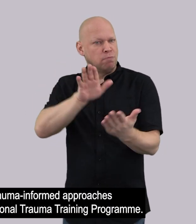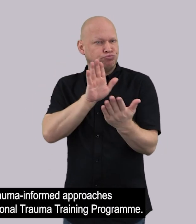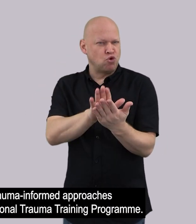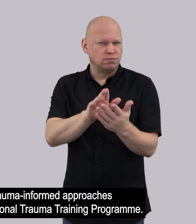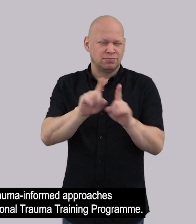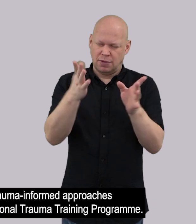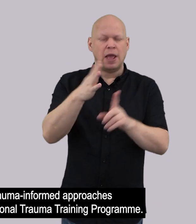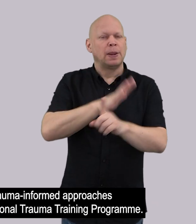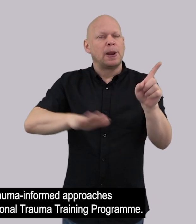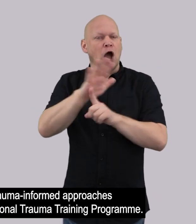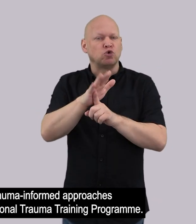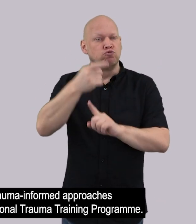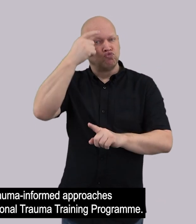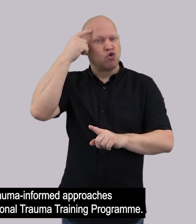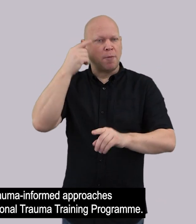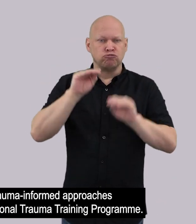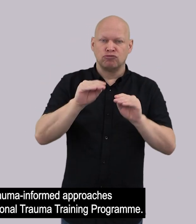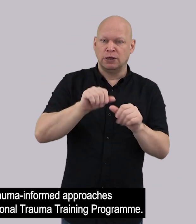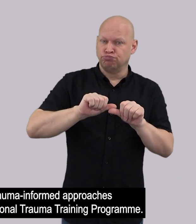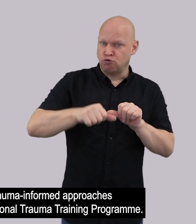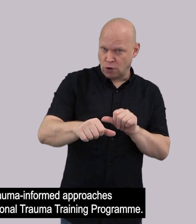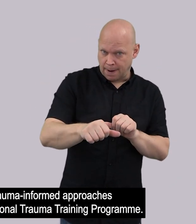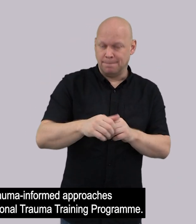Trauma-informed approaches, e.g. the National Trauma Training Programme.